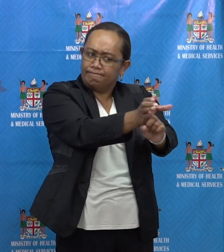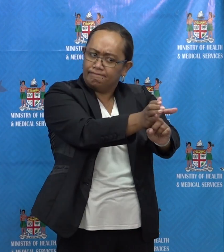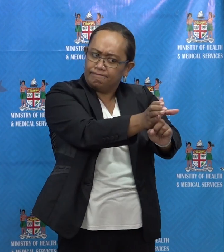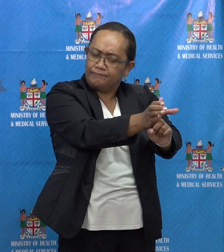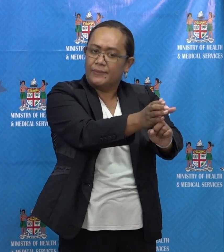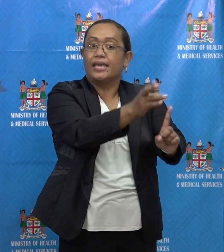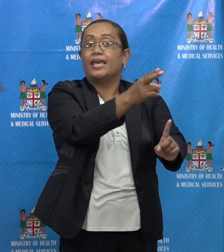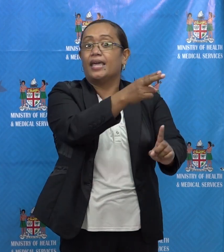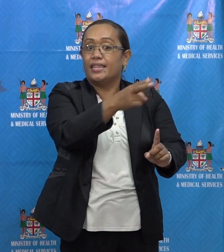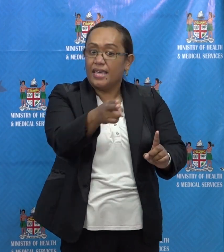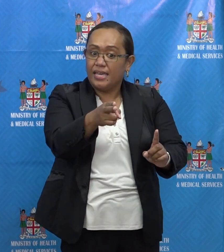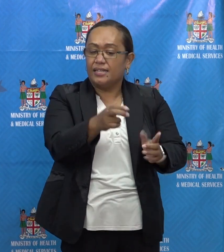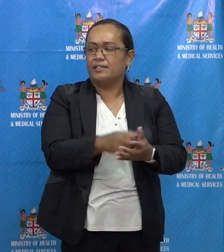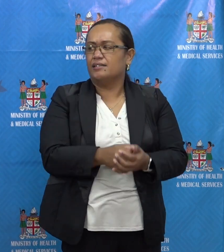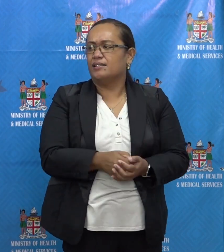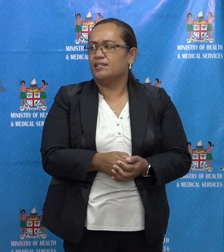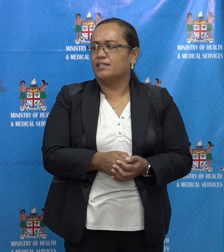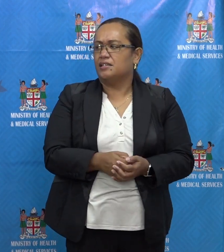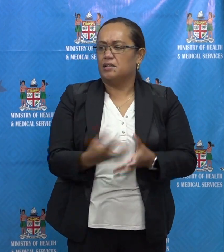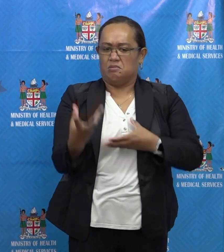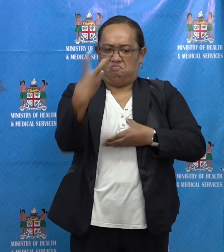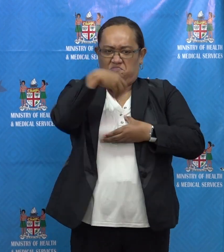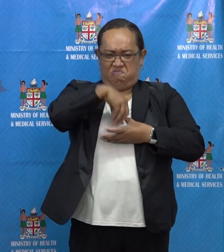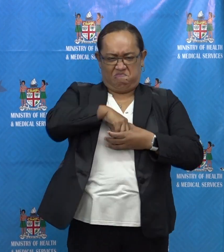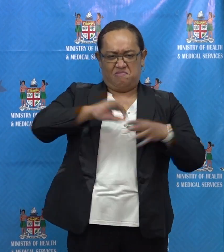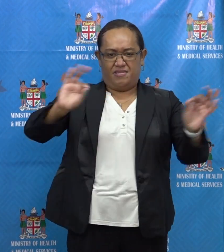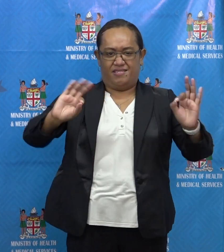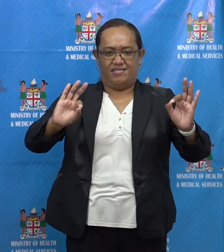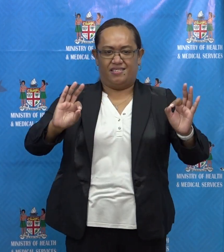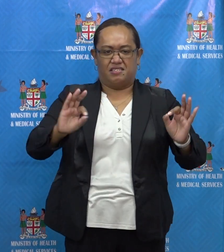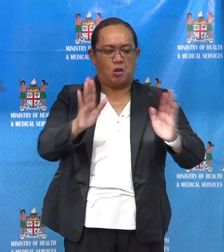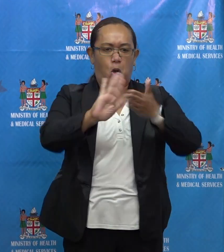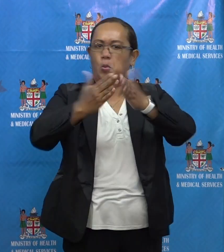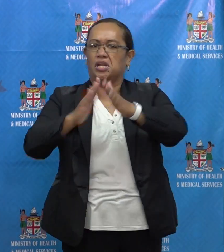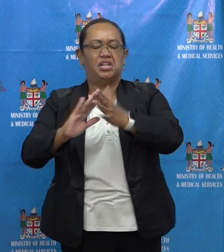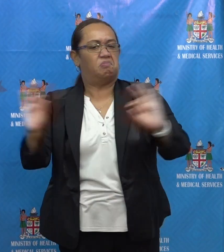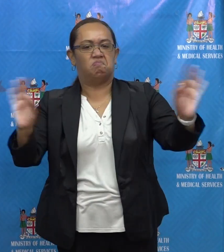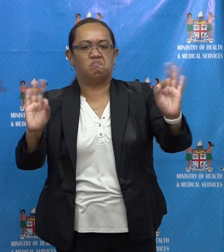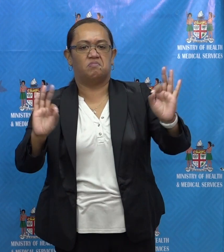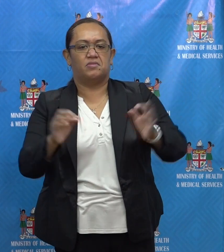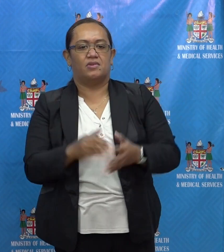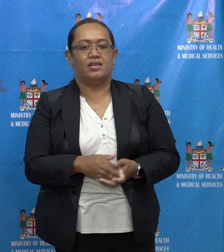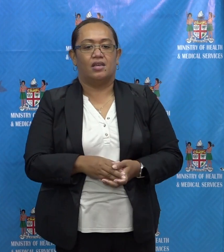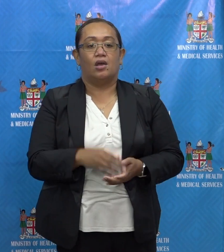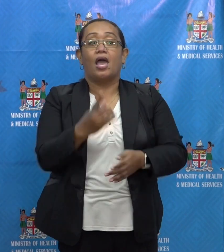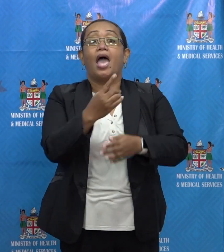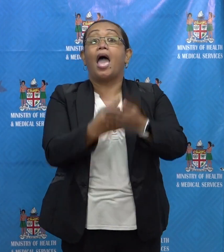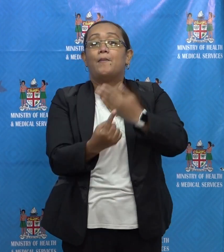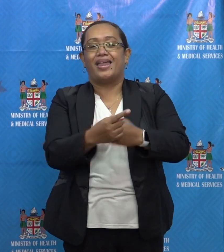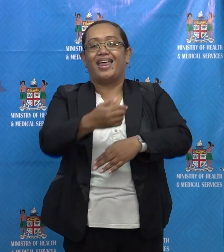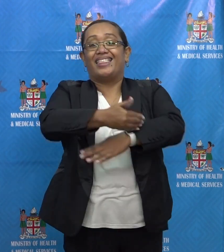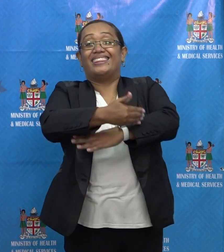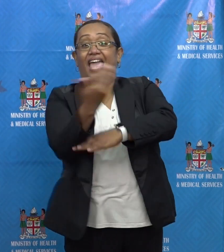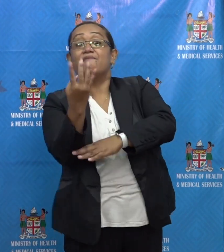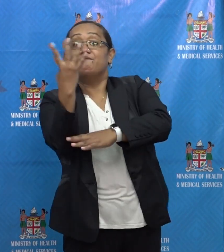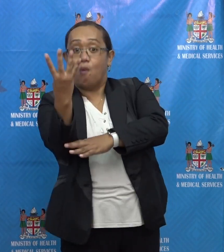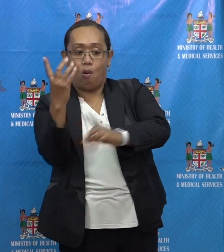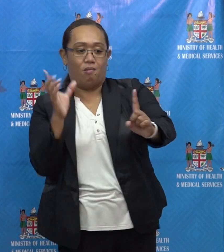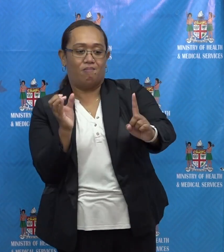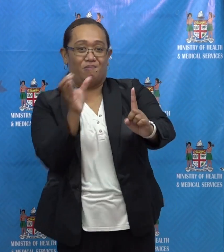not believe that she was infectious at any point while she was in the community. She tested positive on day 4 of